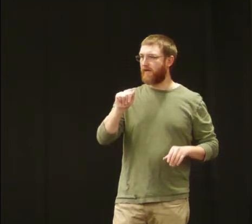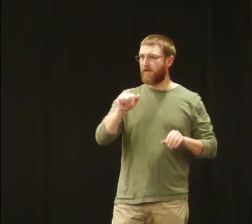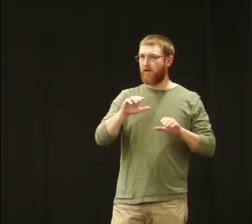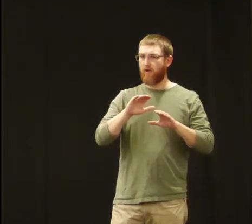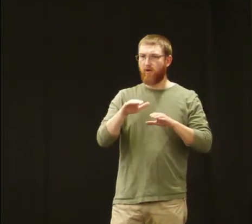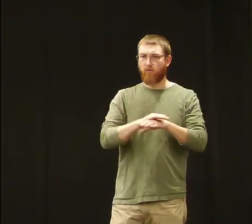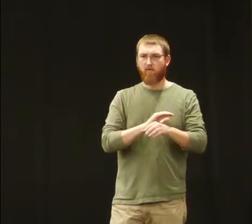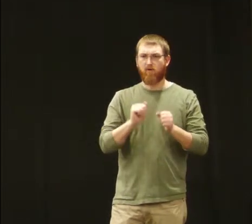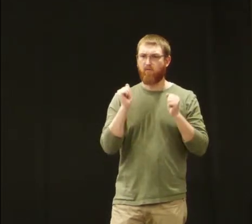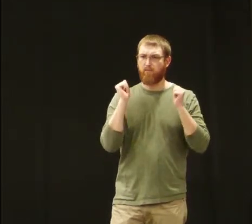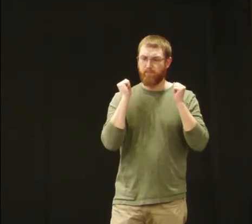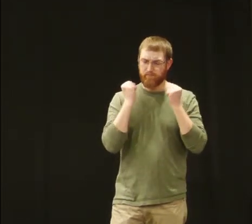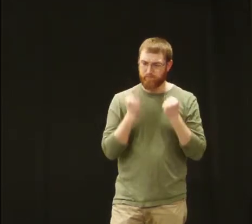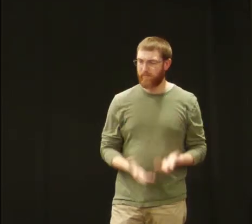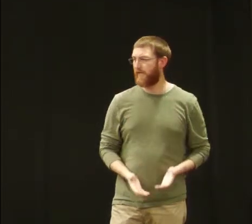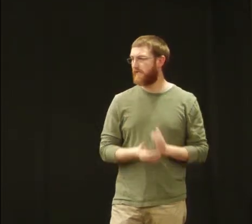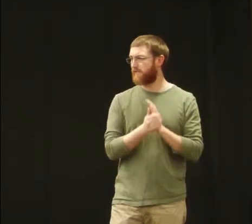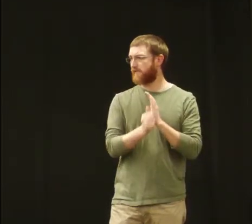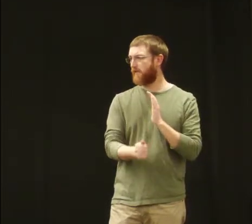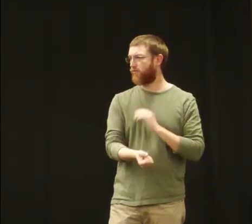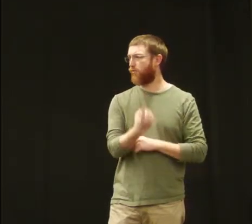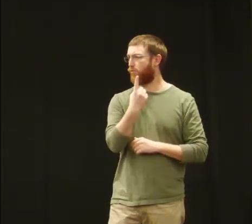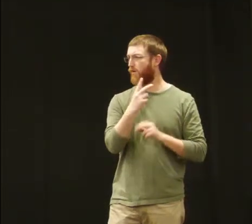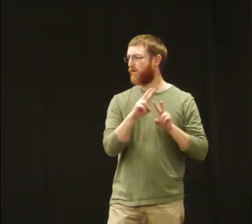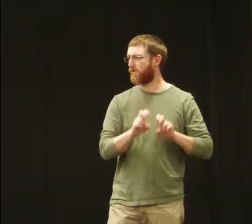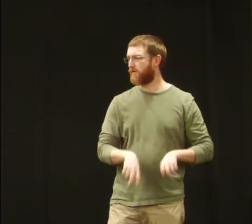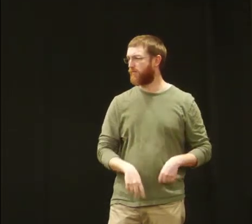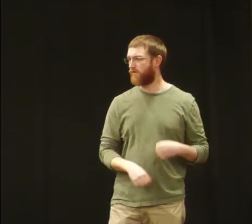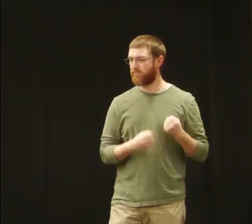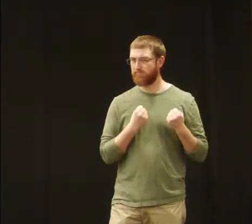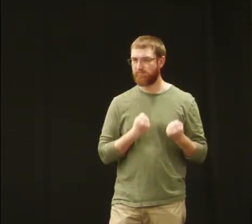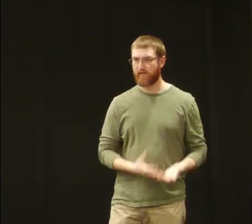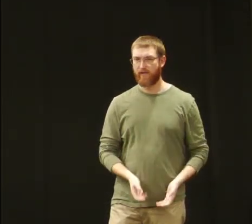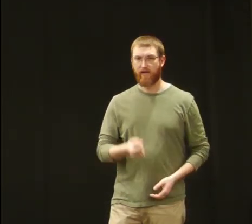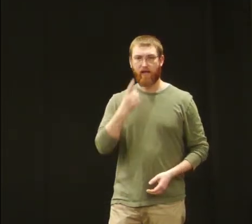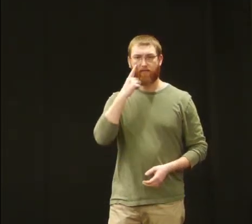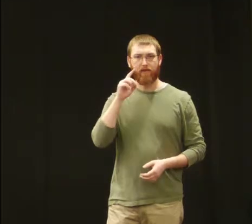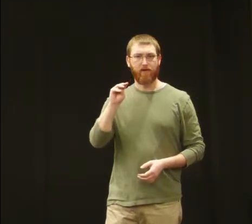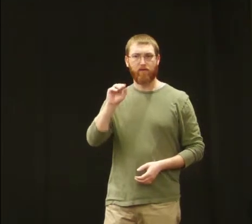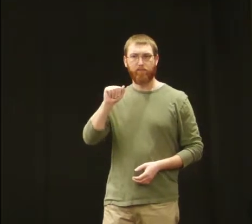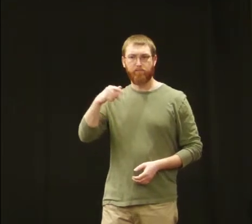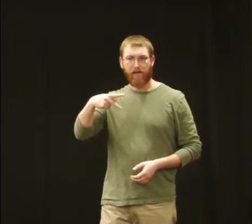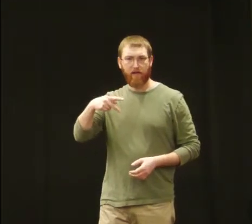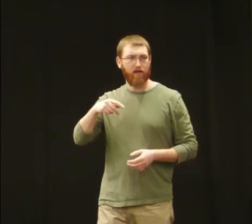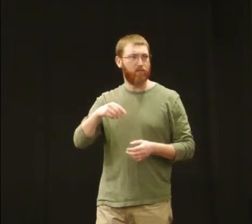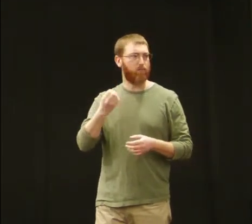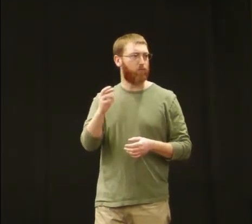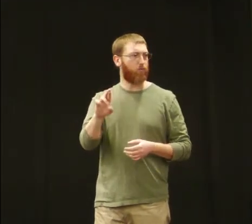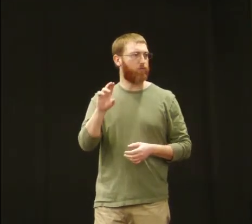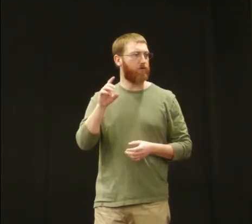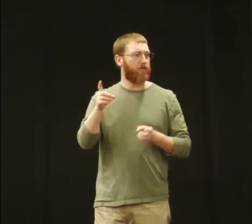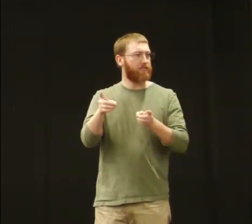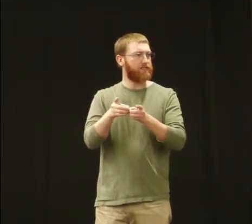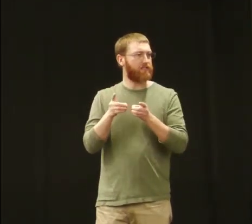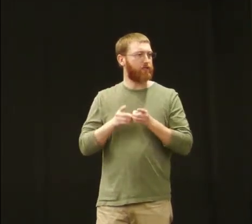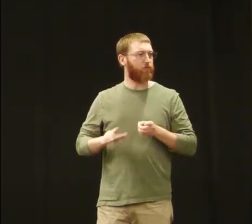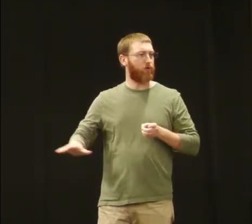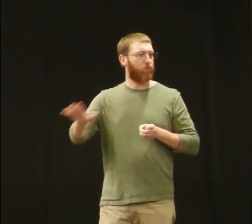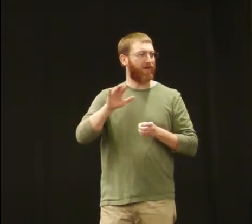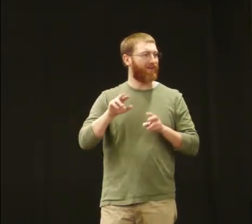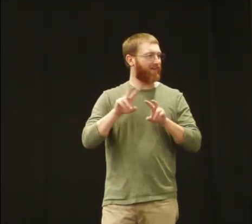all sorts of skills in one assessment, right? Think about your MAP or your district-wide assessments. Think